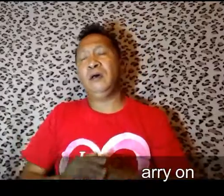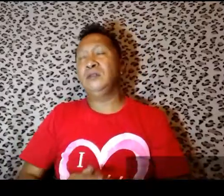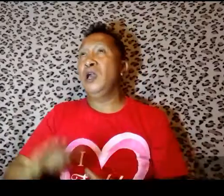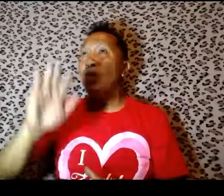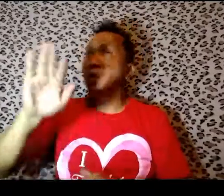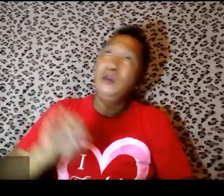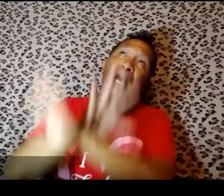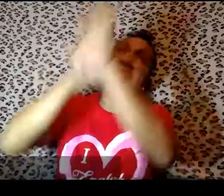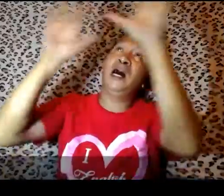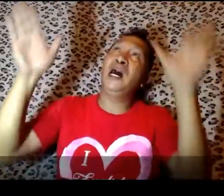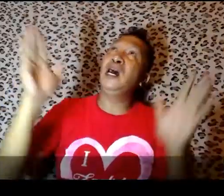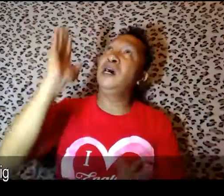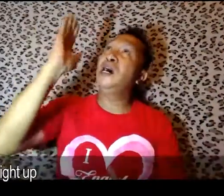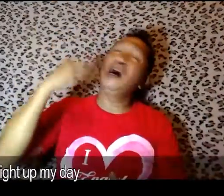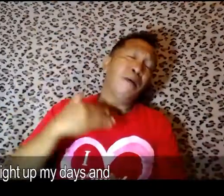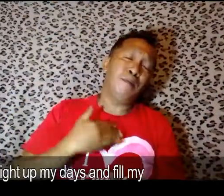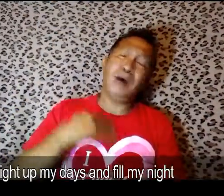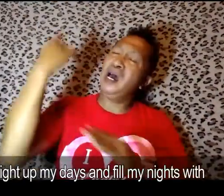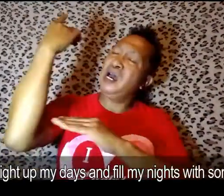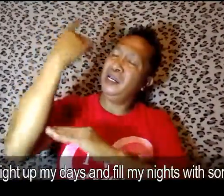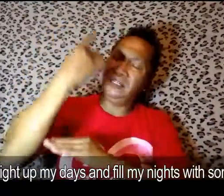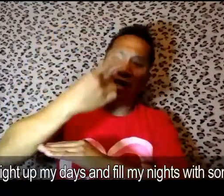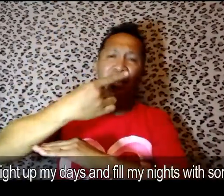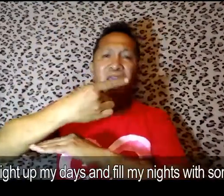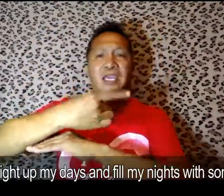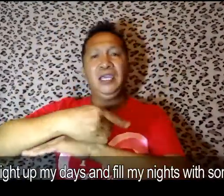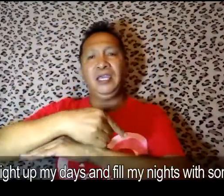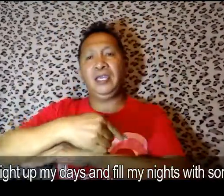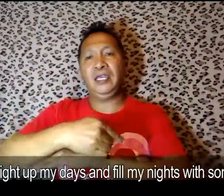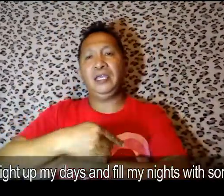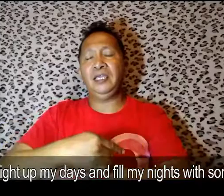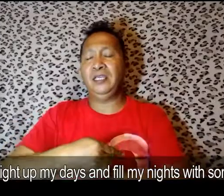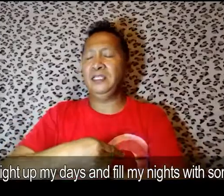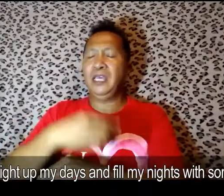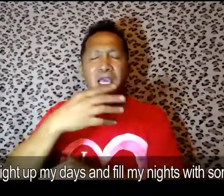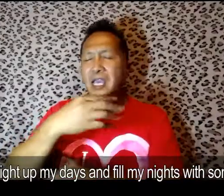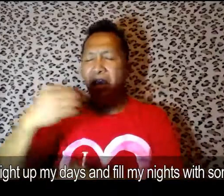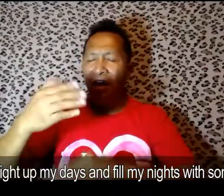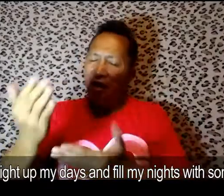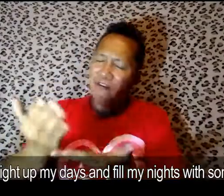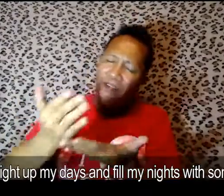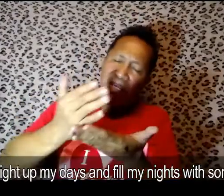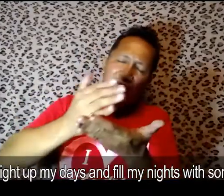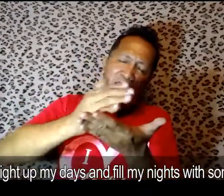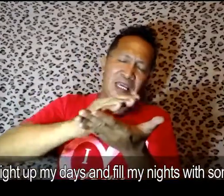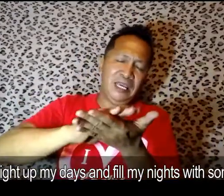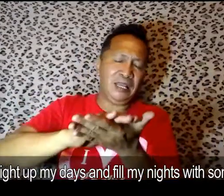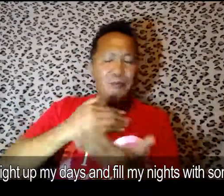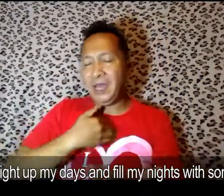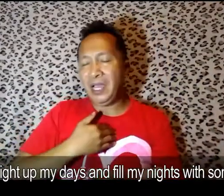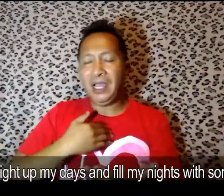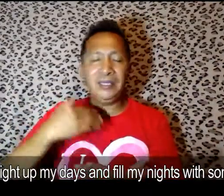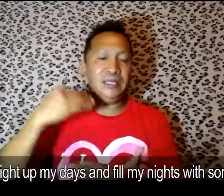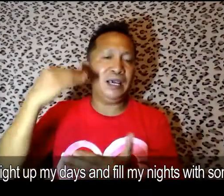You light up my days I'd fill